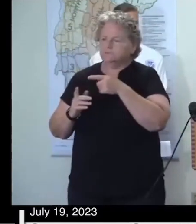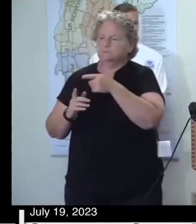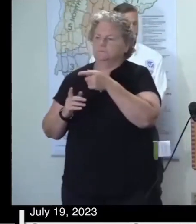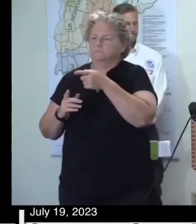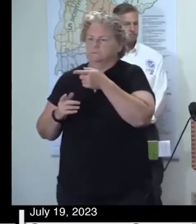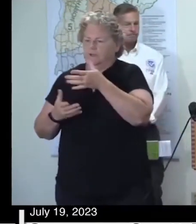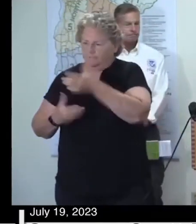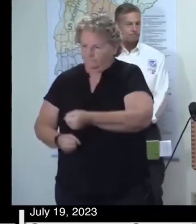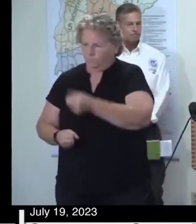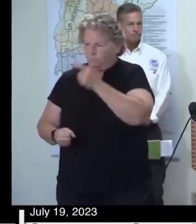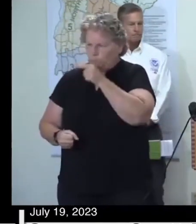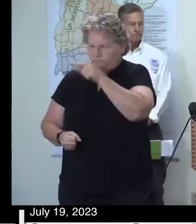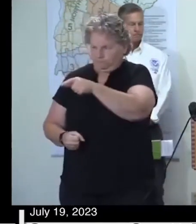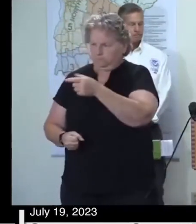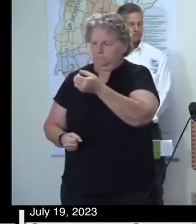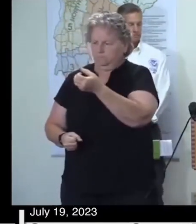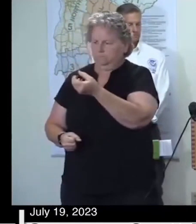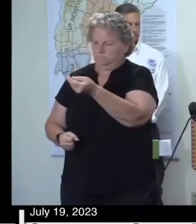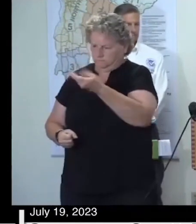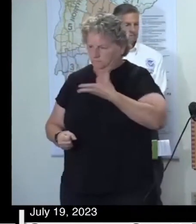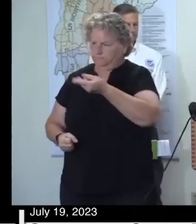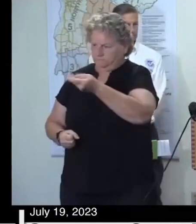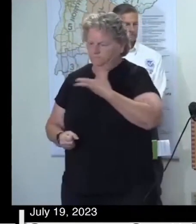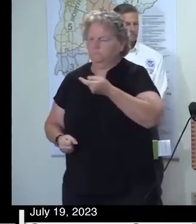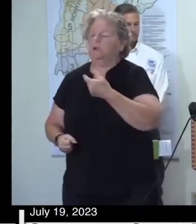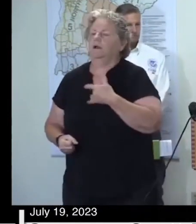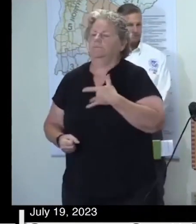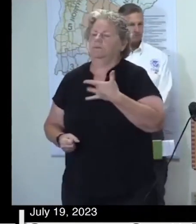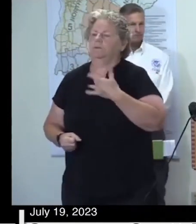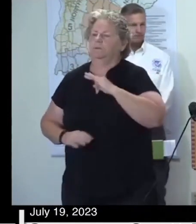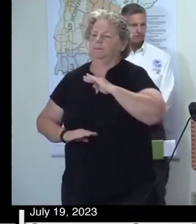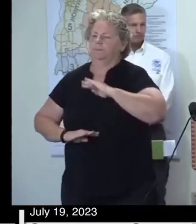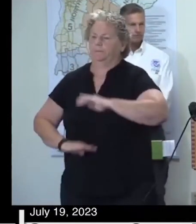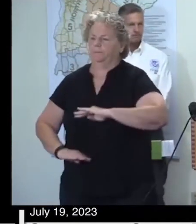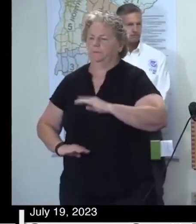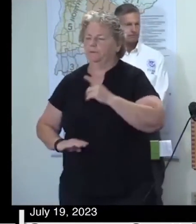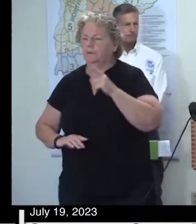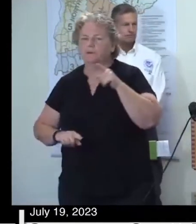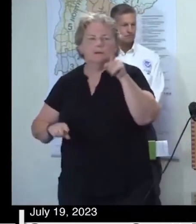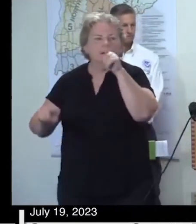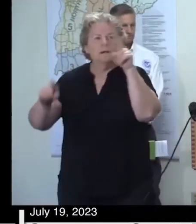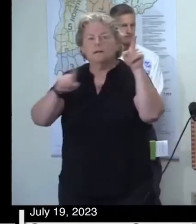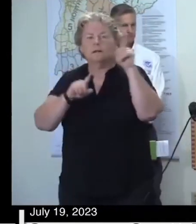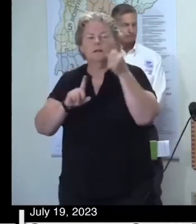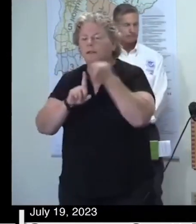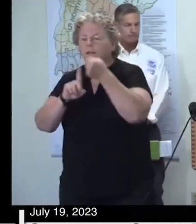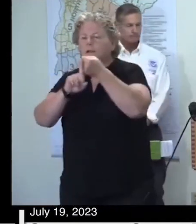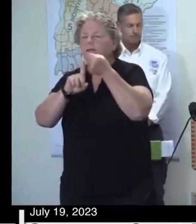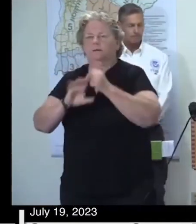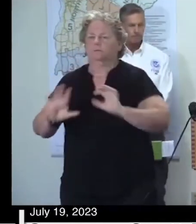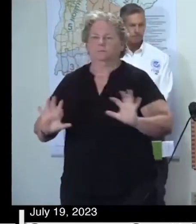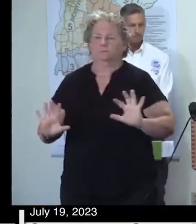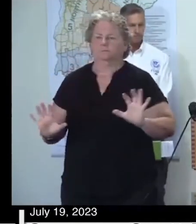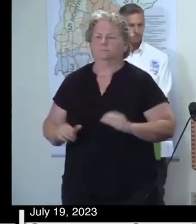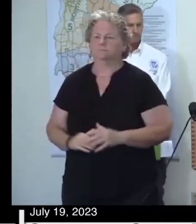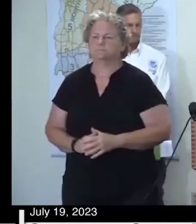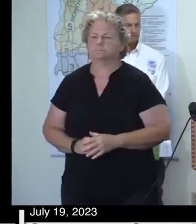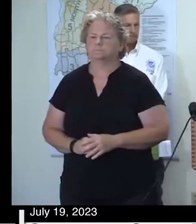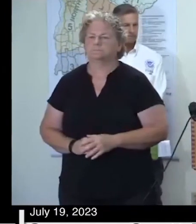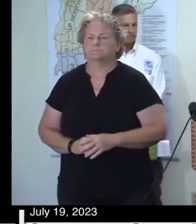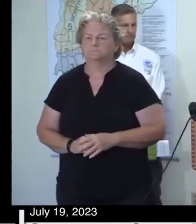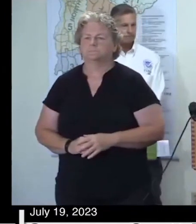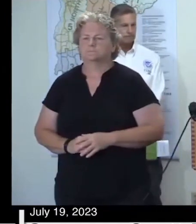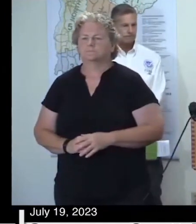encourage you to try to maintain a routine that brings you stability amongst the chaos. Remember